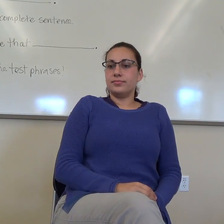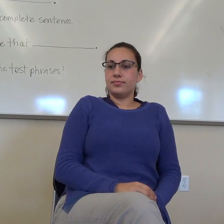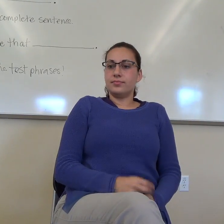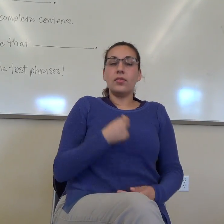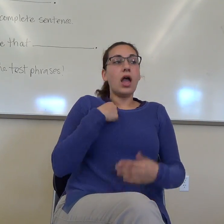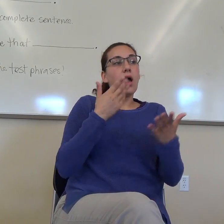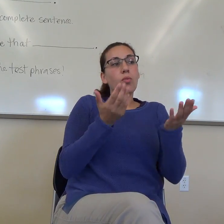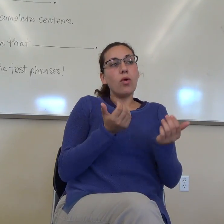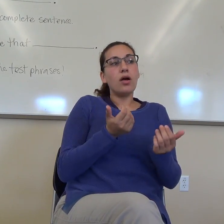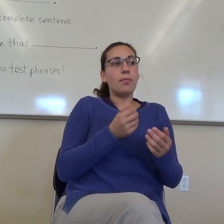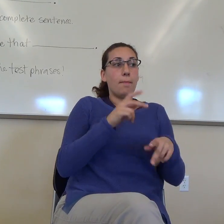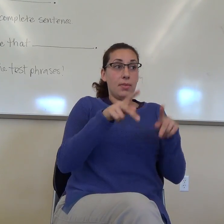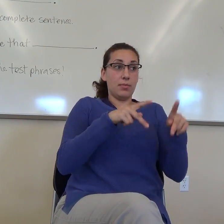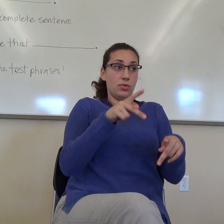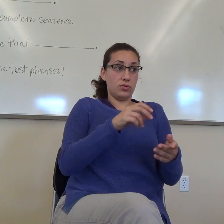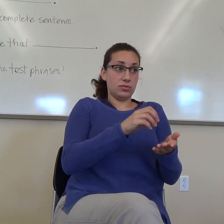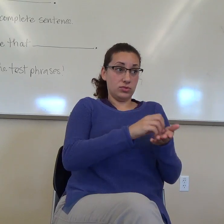understand that they have the power